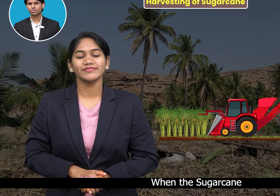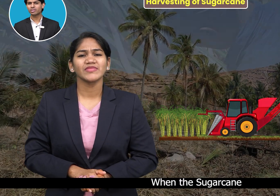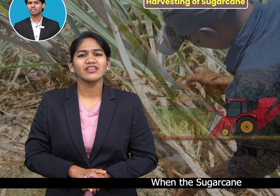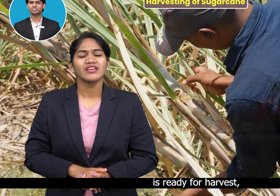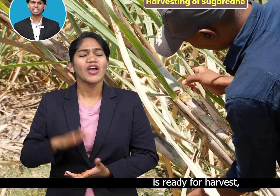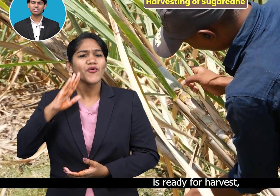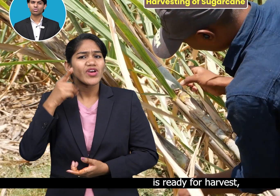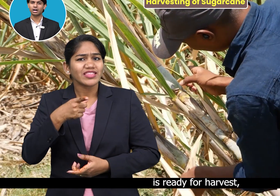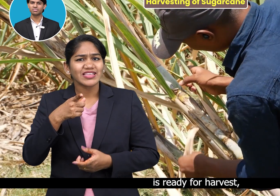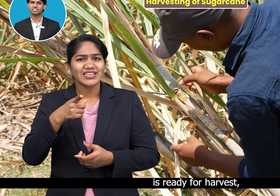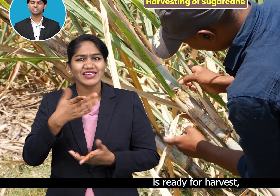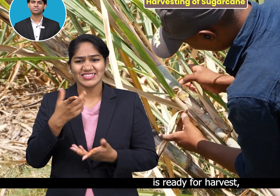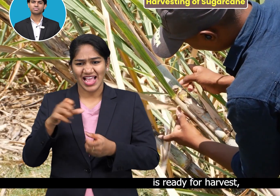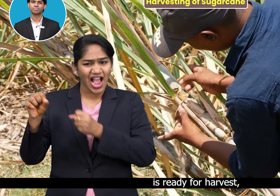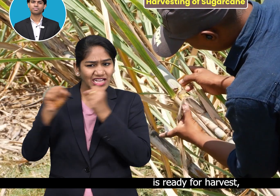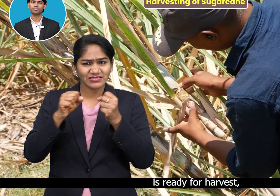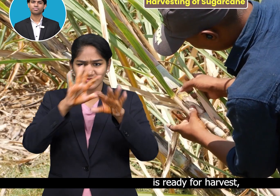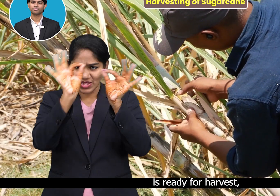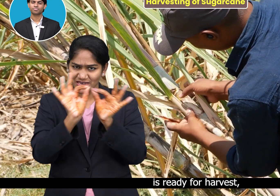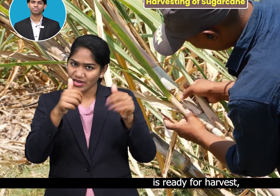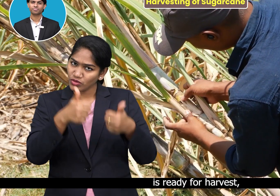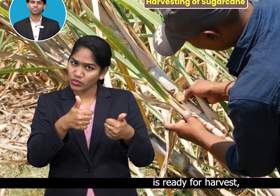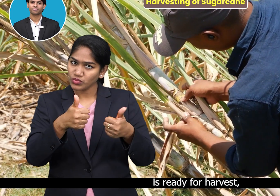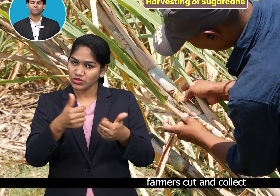When the sugarcane is ready for harvest,